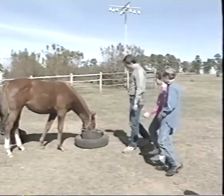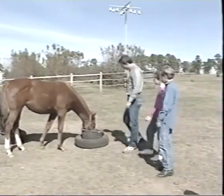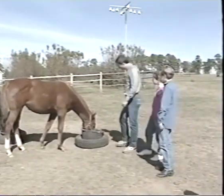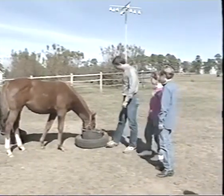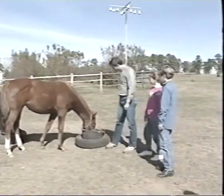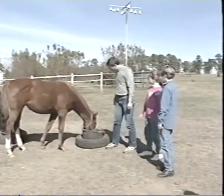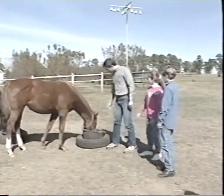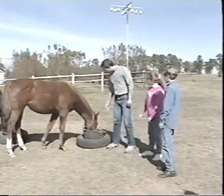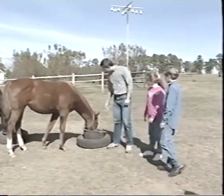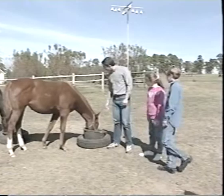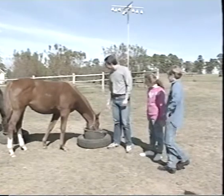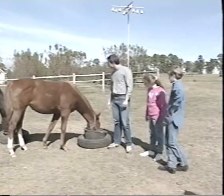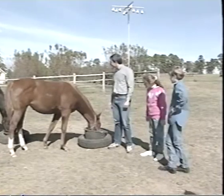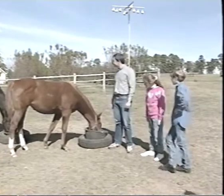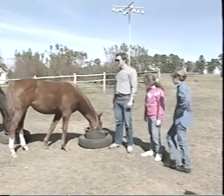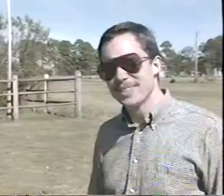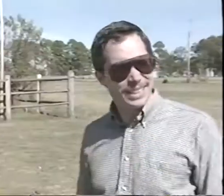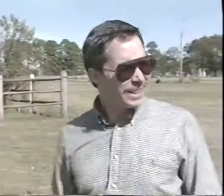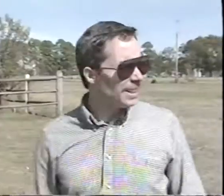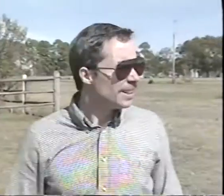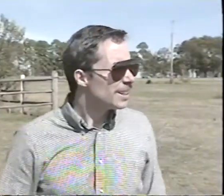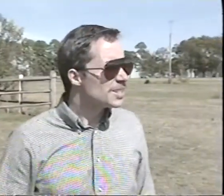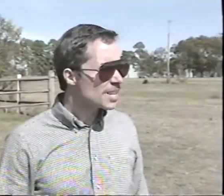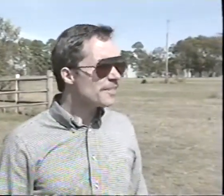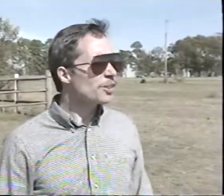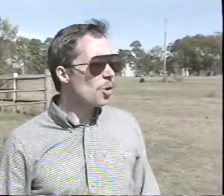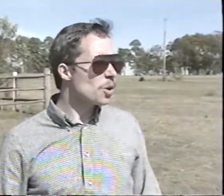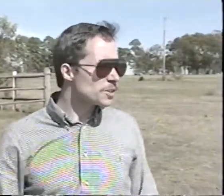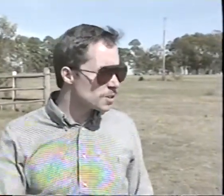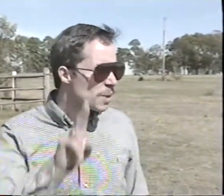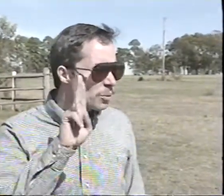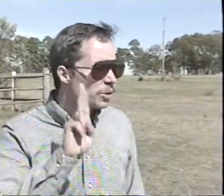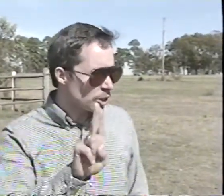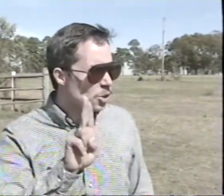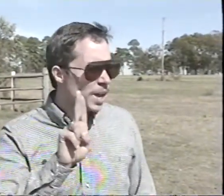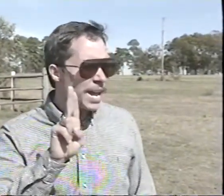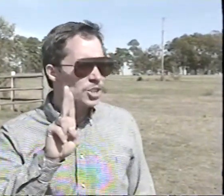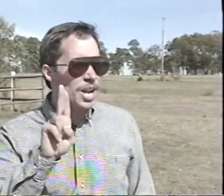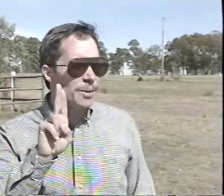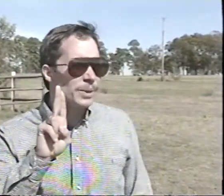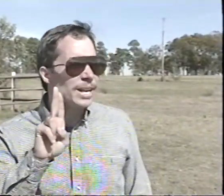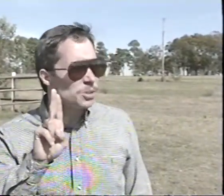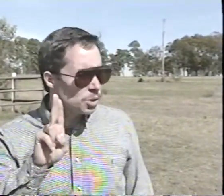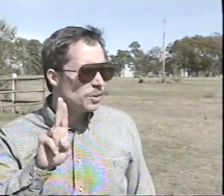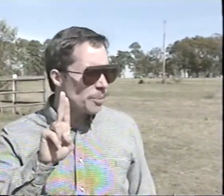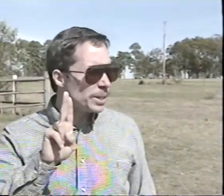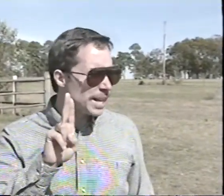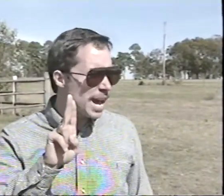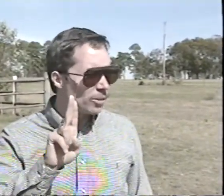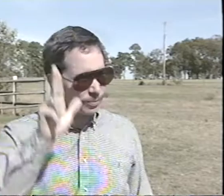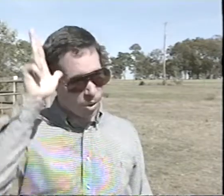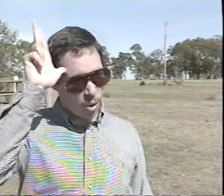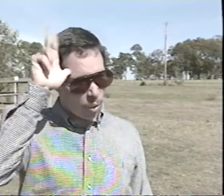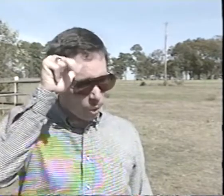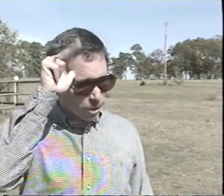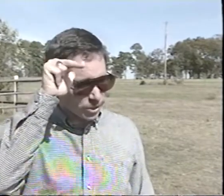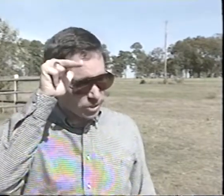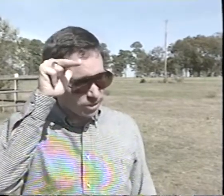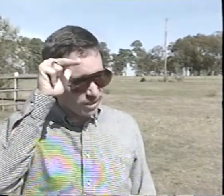Grandpa just fed the horses. The sign for horse is made with the U hand shape and is moved up and down. Horse.